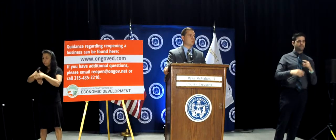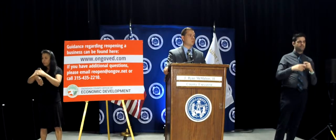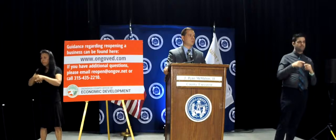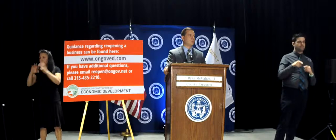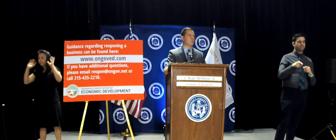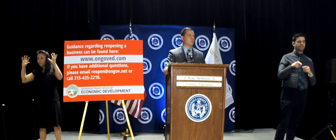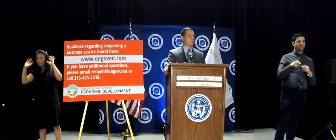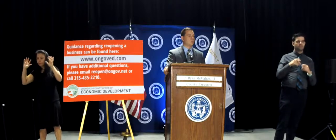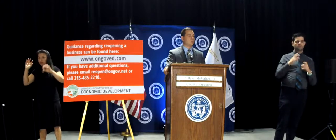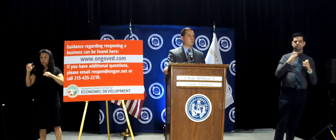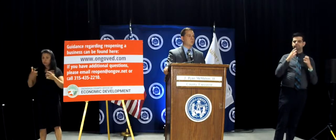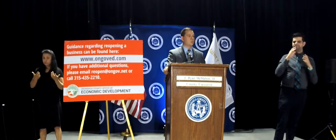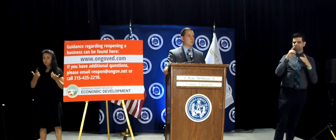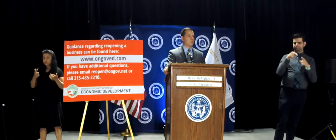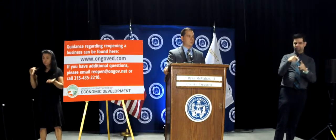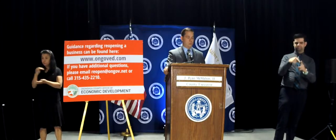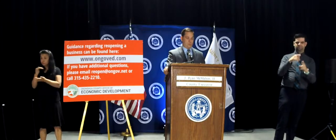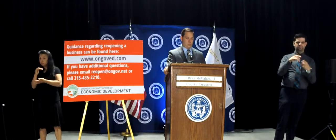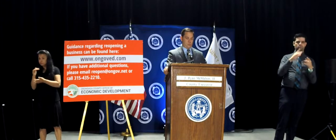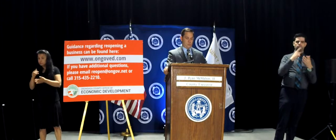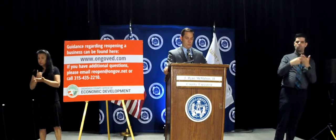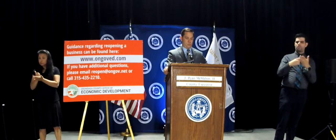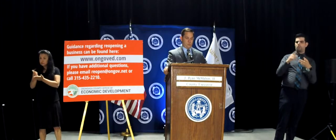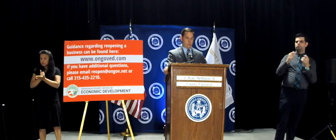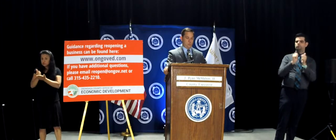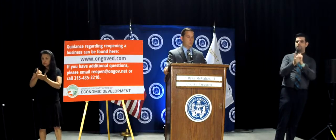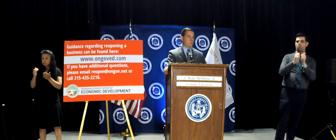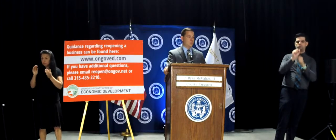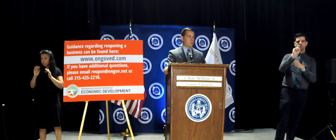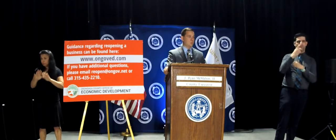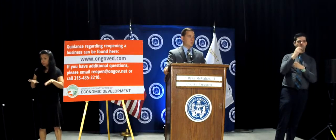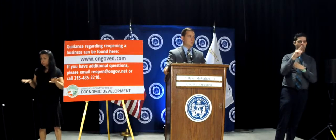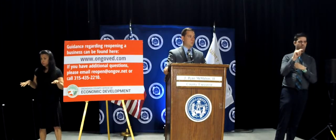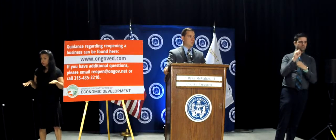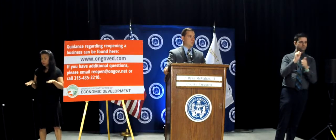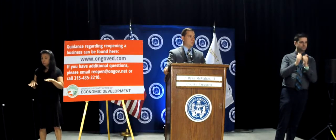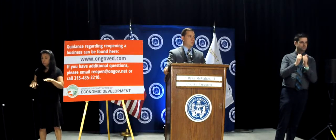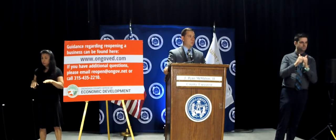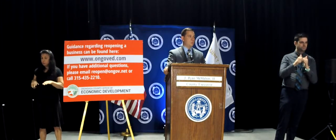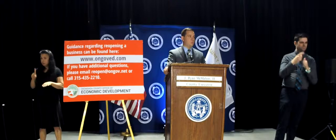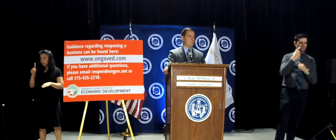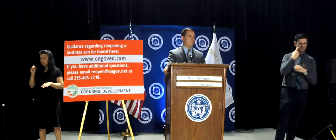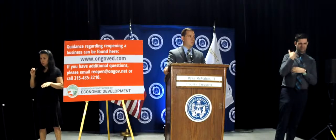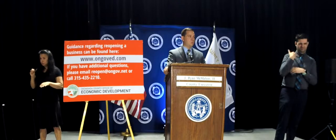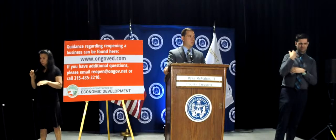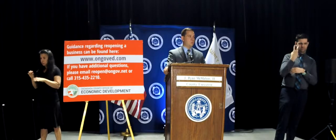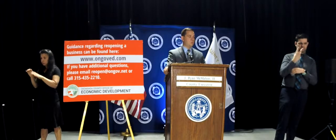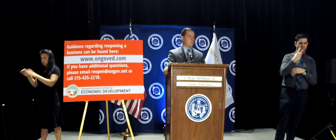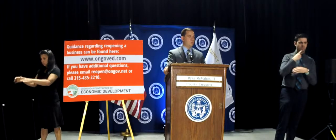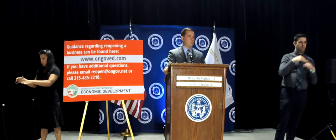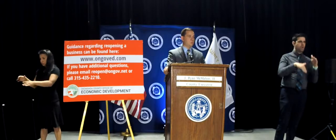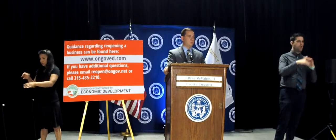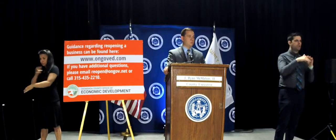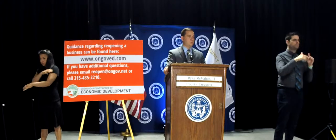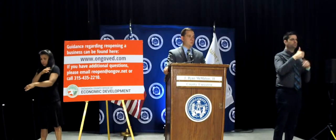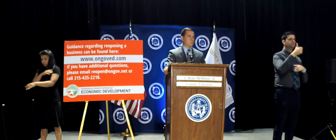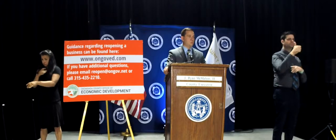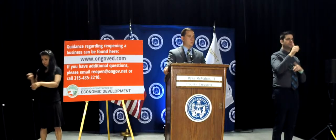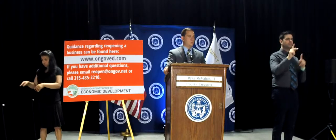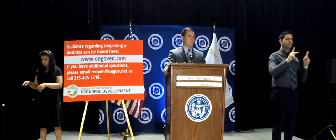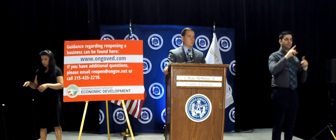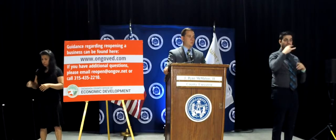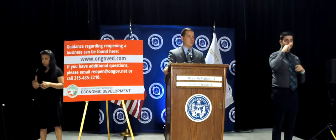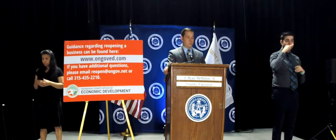about kids practicing? Wednesday you said they could, up to 10 kids could practice youth sports, but I've had some questions since then about what kinds